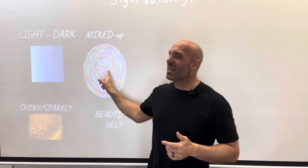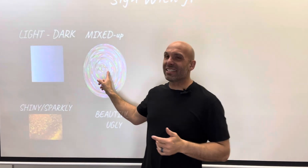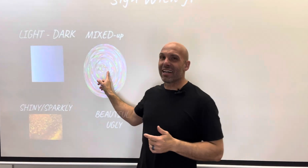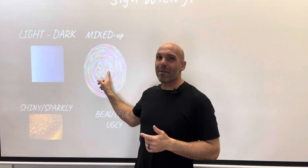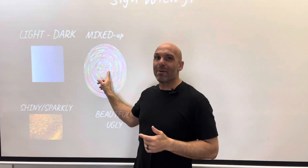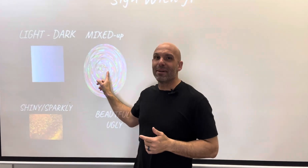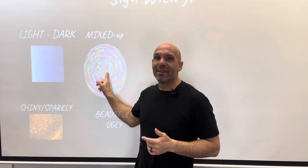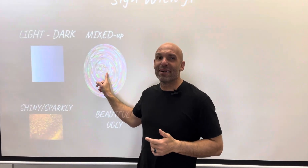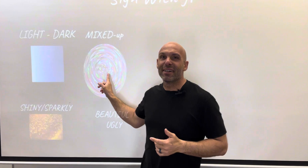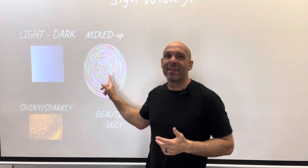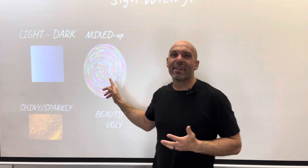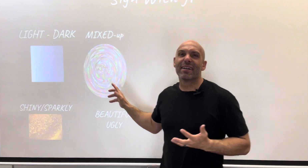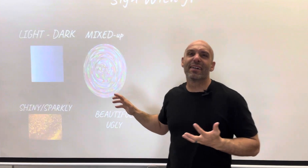Mixed up.